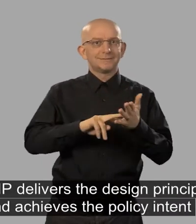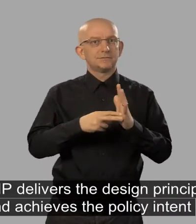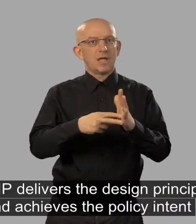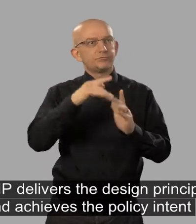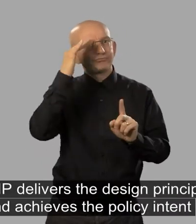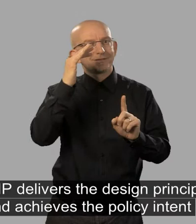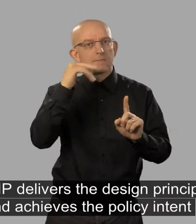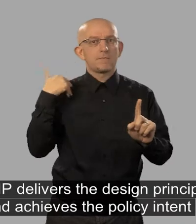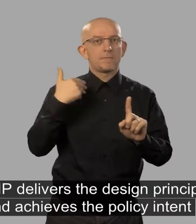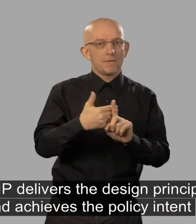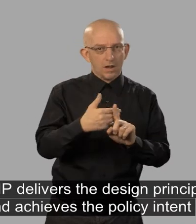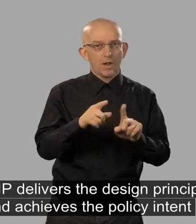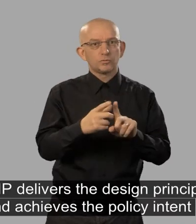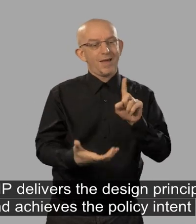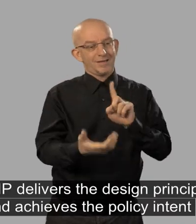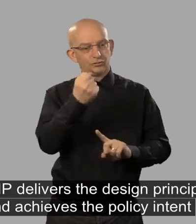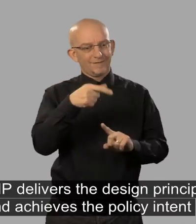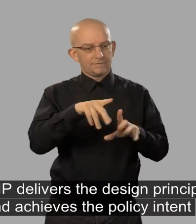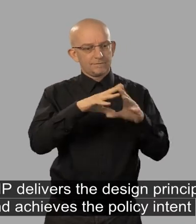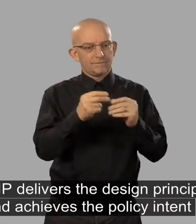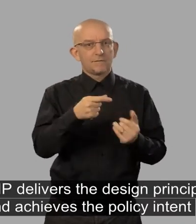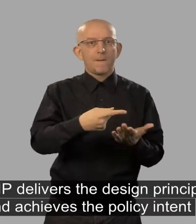the policy intent within the current model,